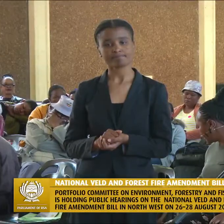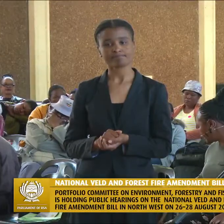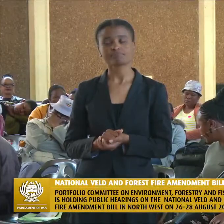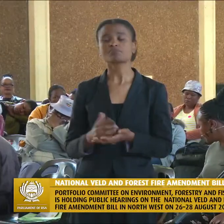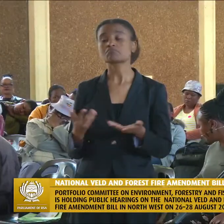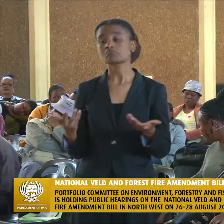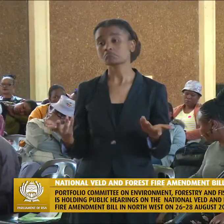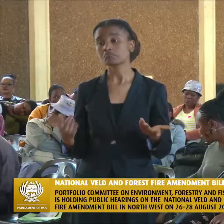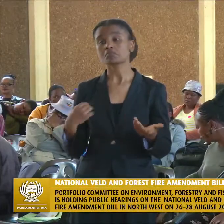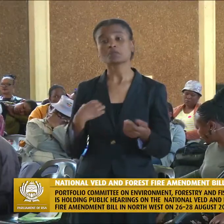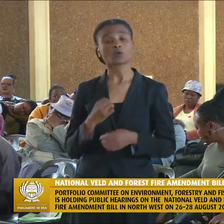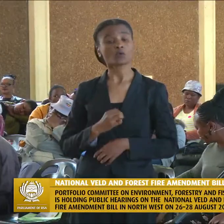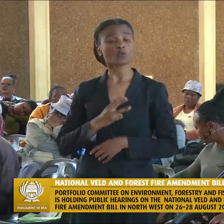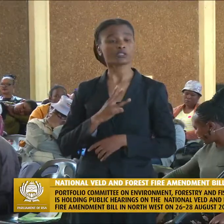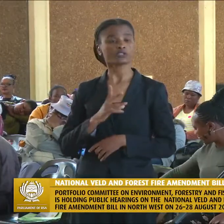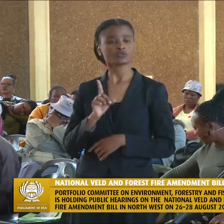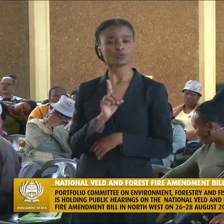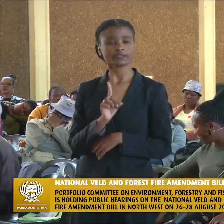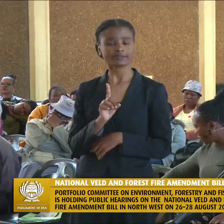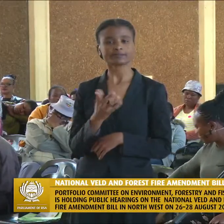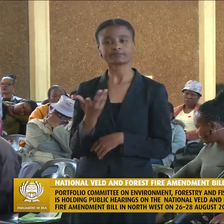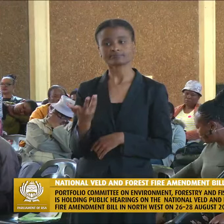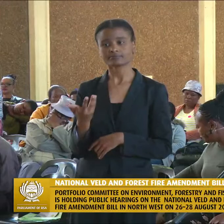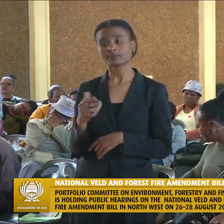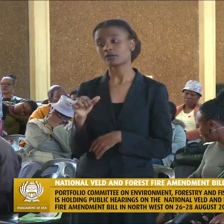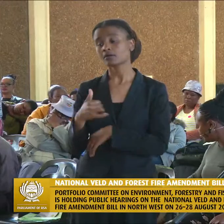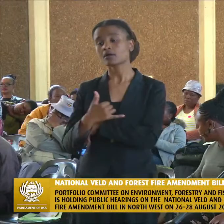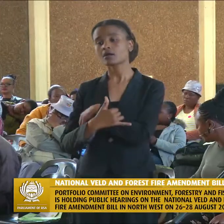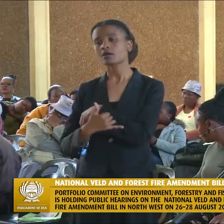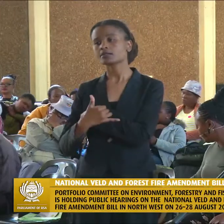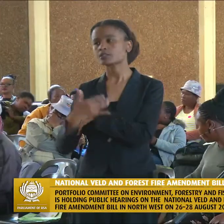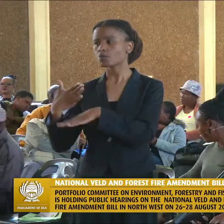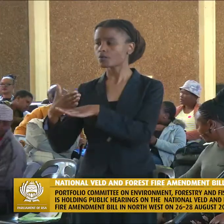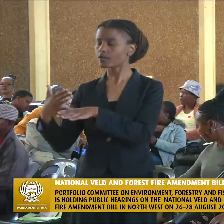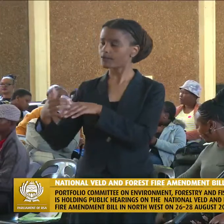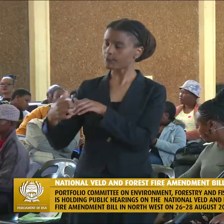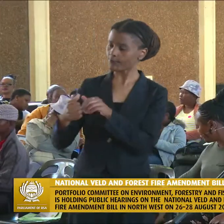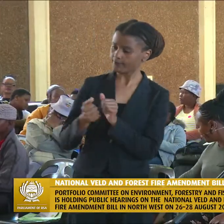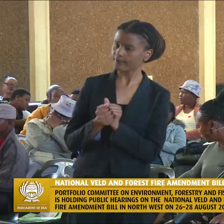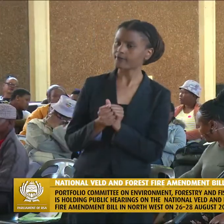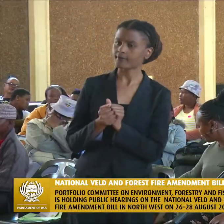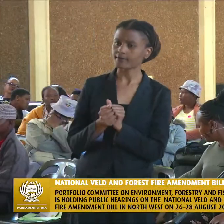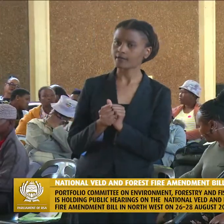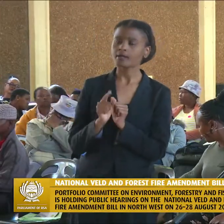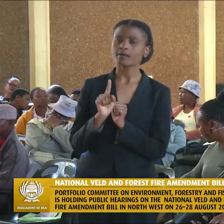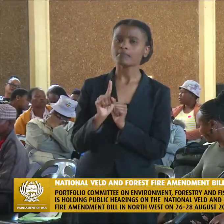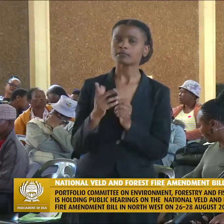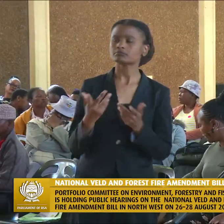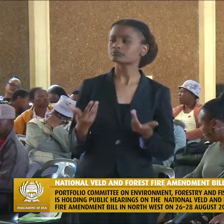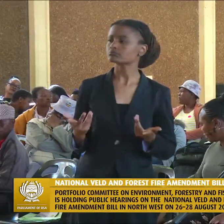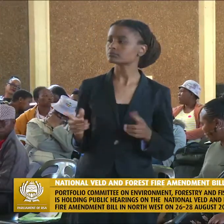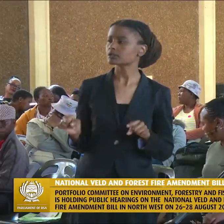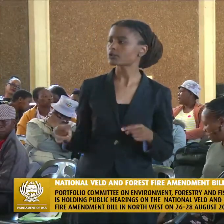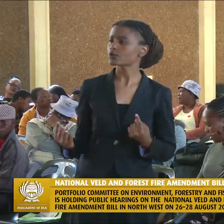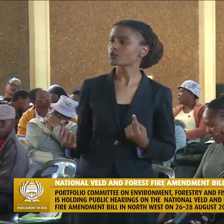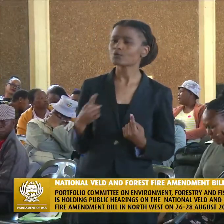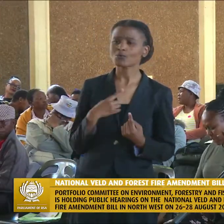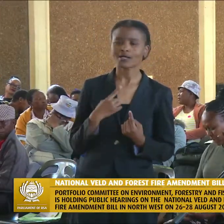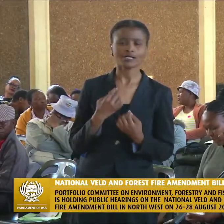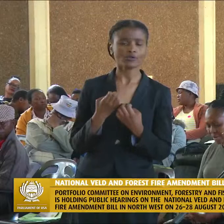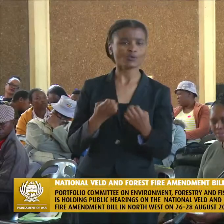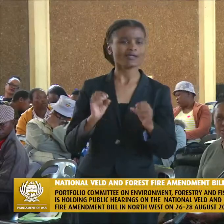we wish to work hand in hand with other countries but we can't do that because we don't have implements